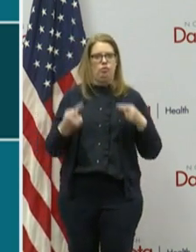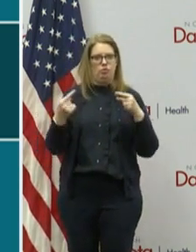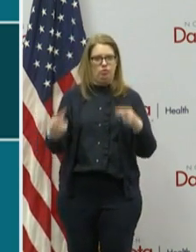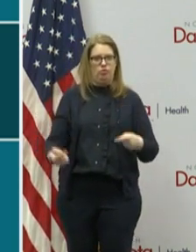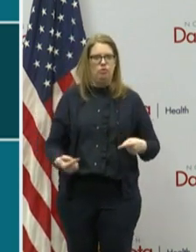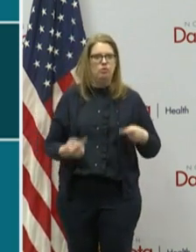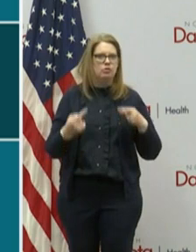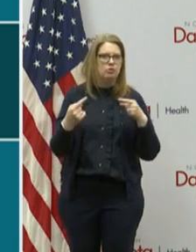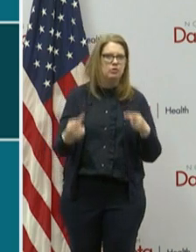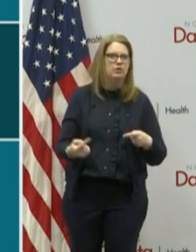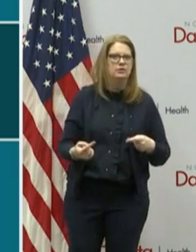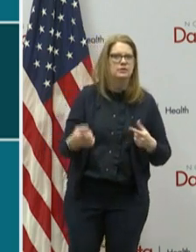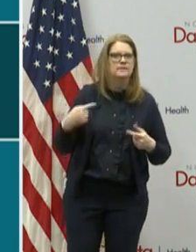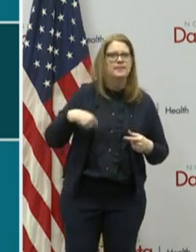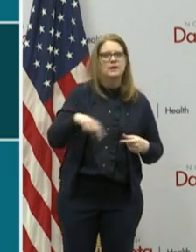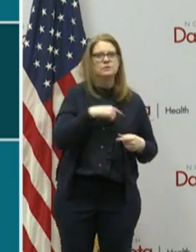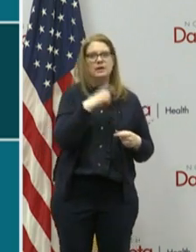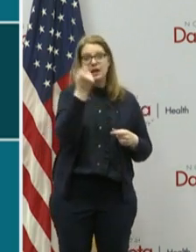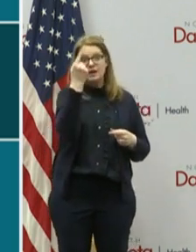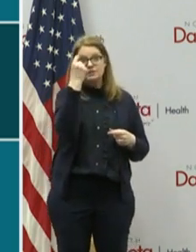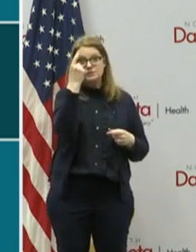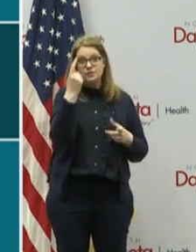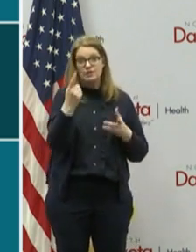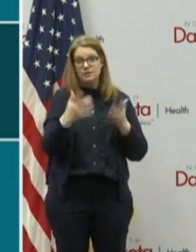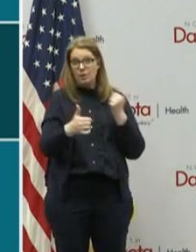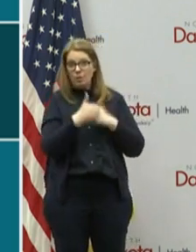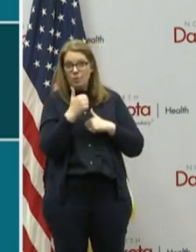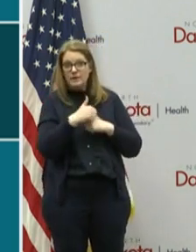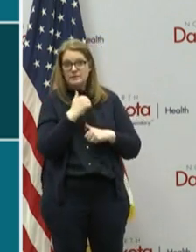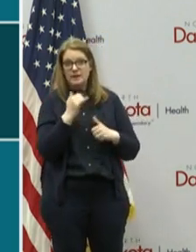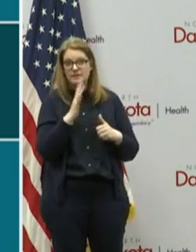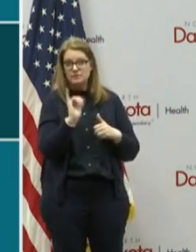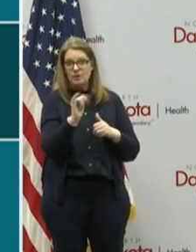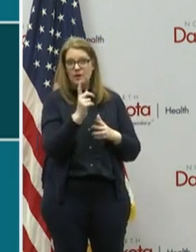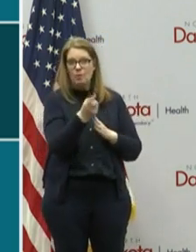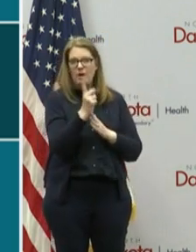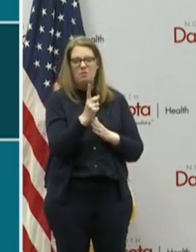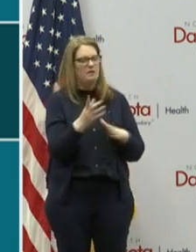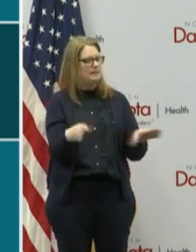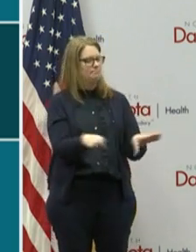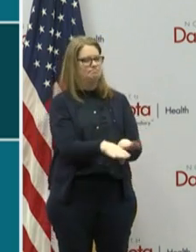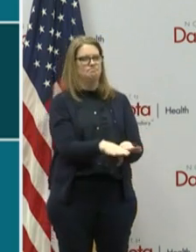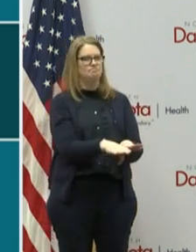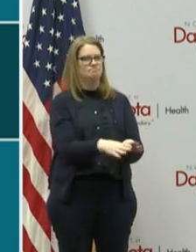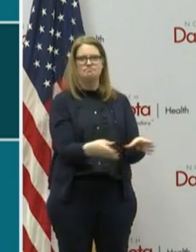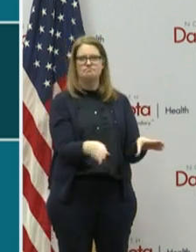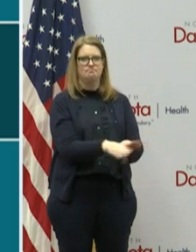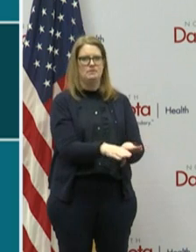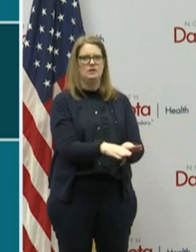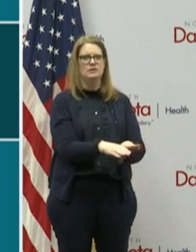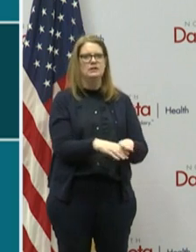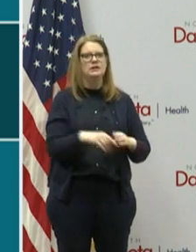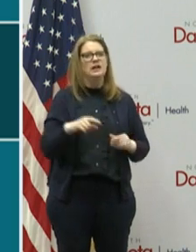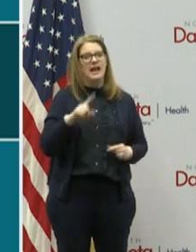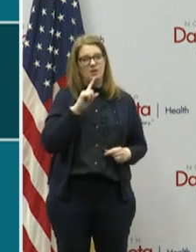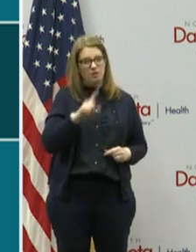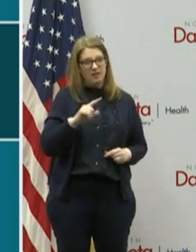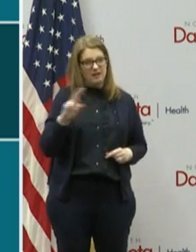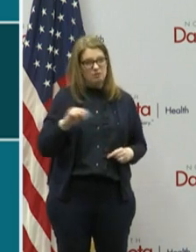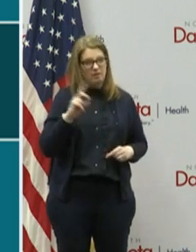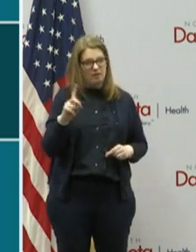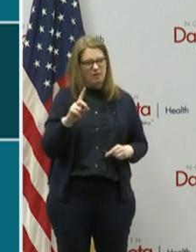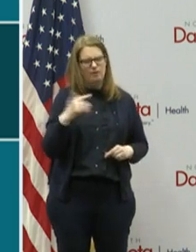we understood the risks, that's why we went to quick and early closure. And North Dakota has been a shining